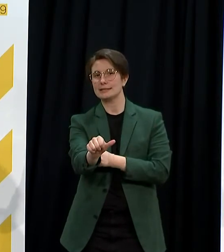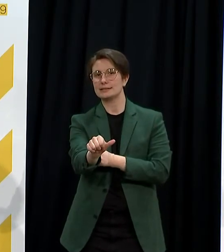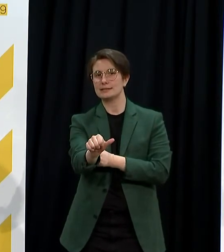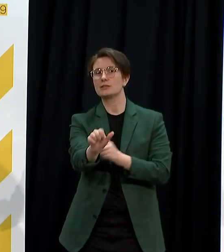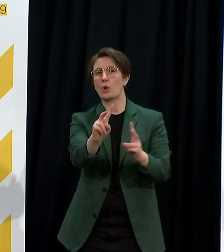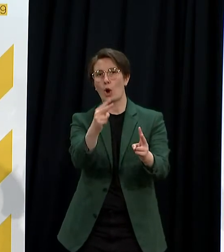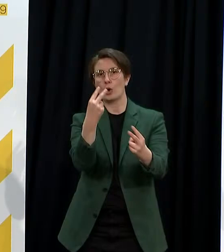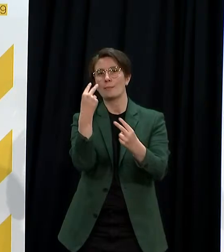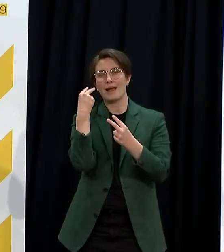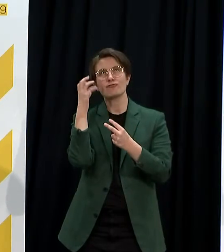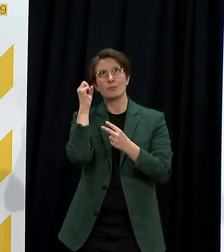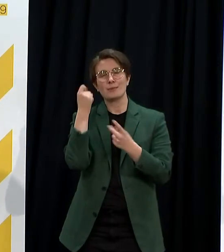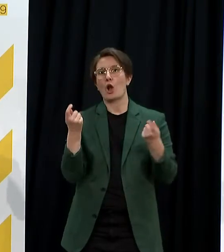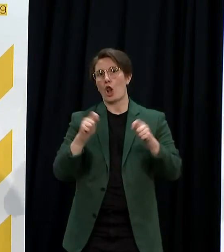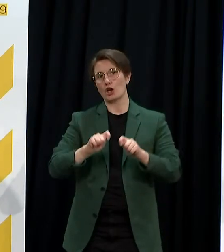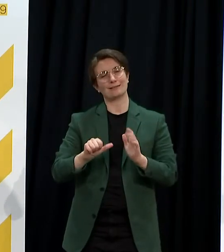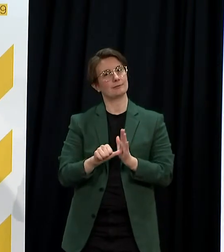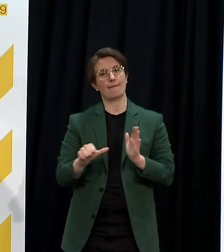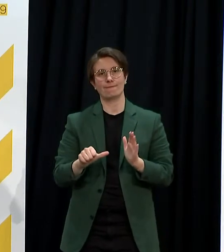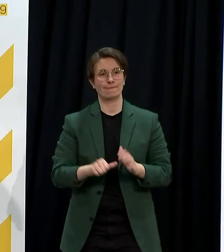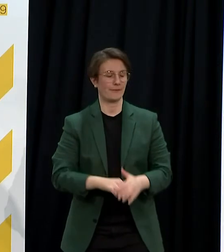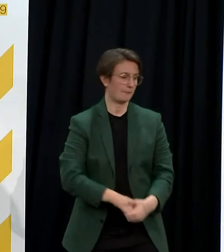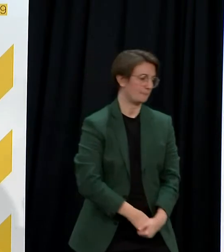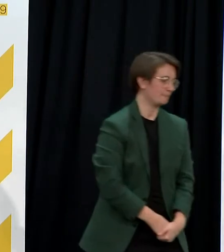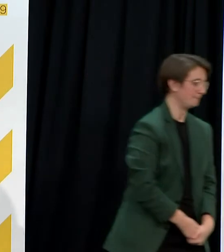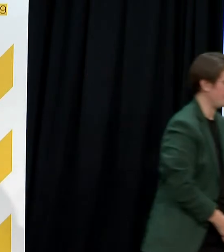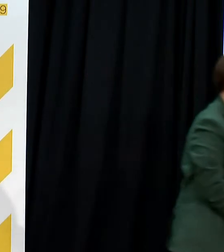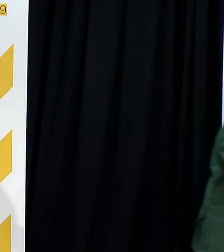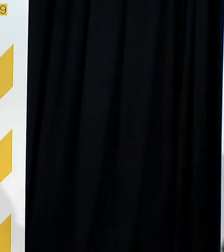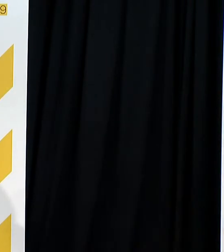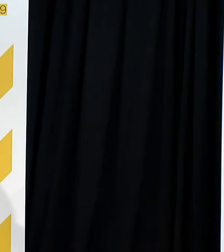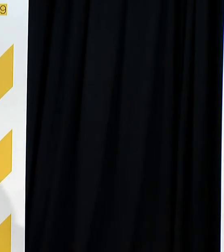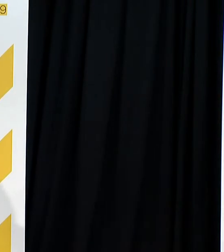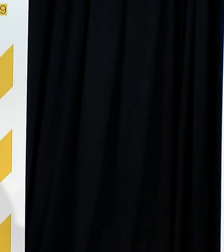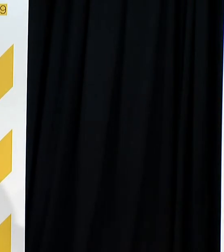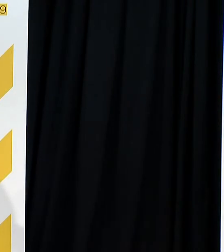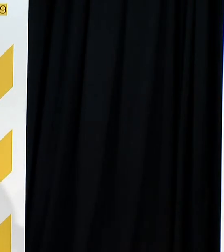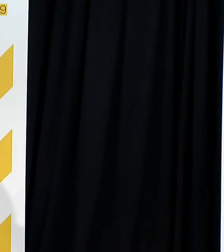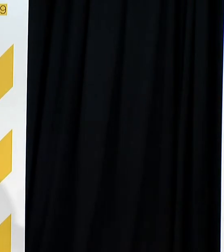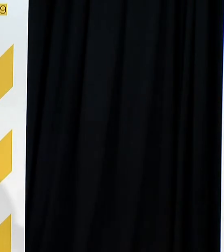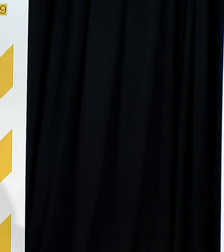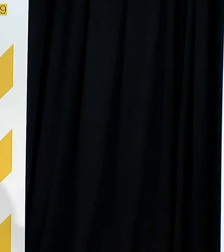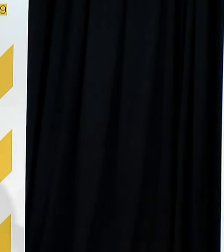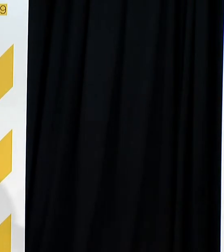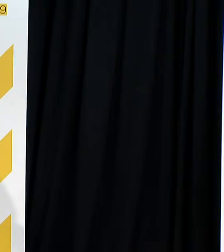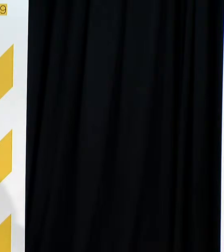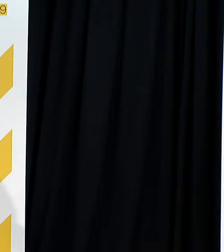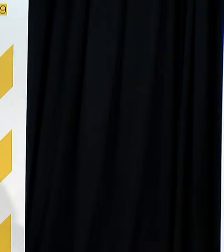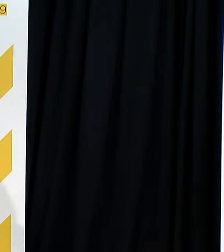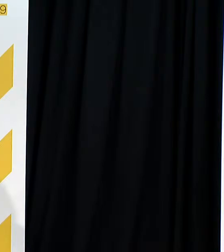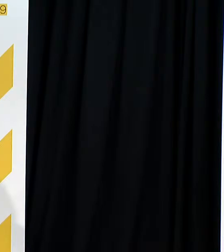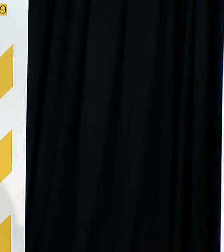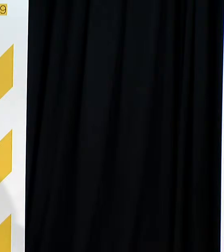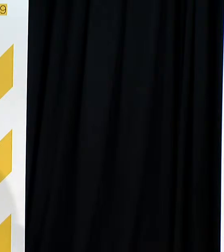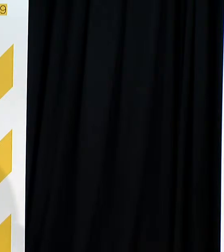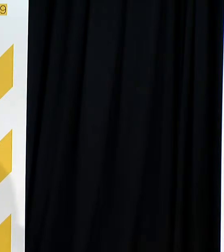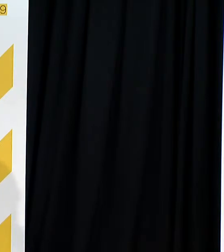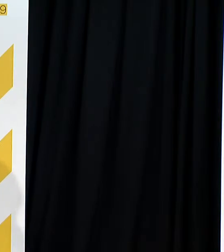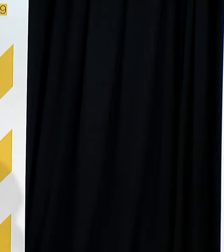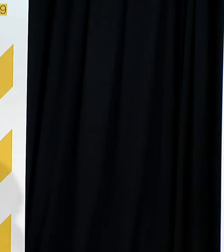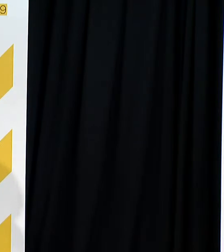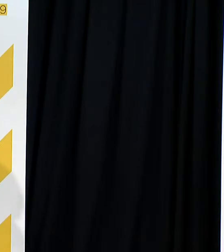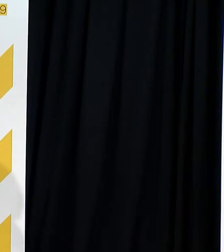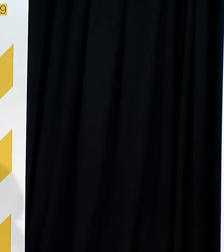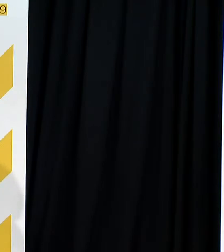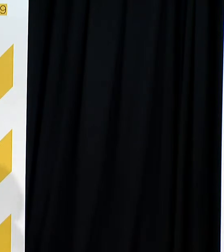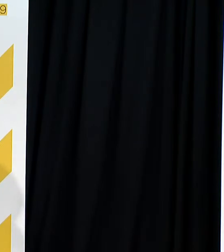hard it has been to use lockdowns. Thank you. Just to be clear, tomorrow's review, does that also include the possibility of South Island going to level 1? So